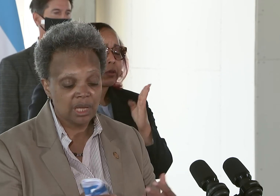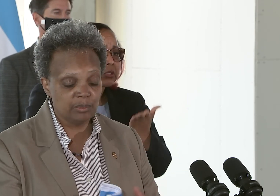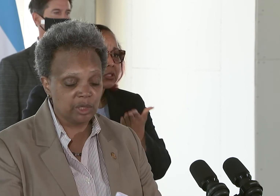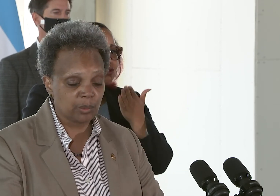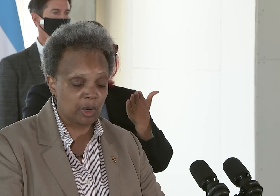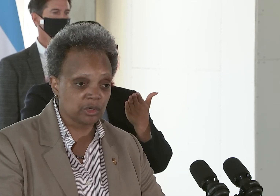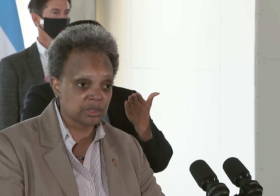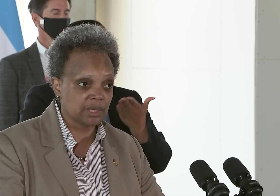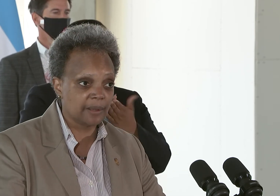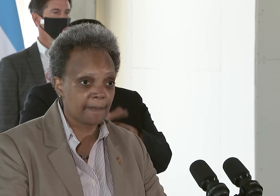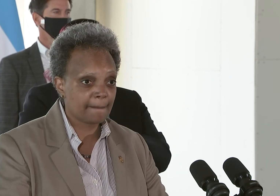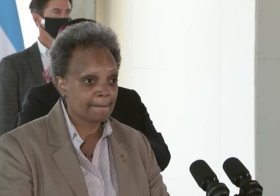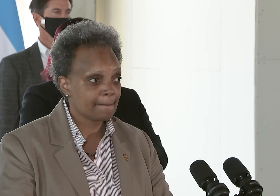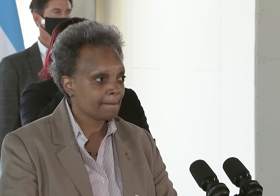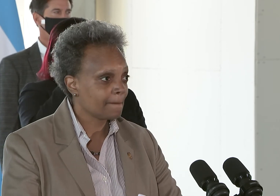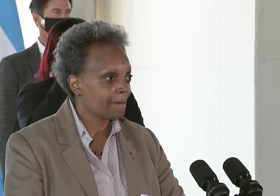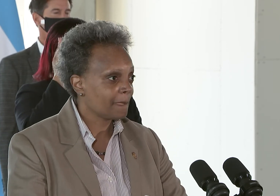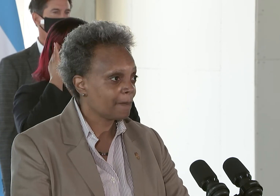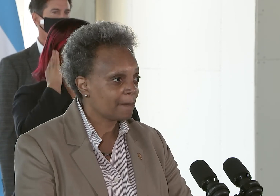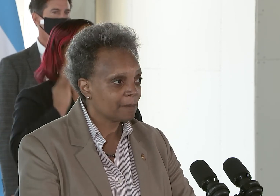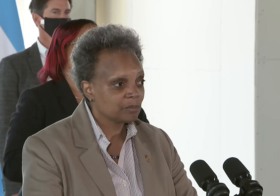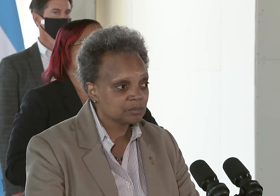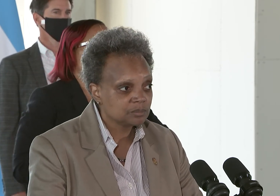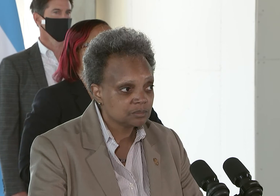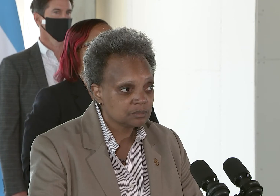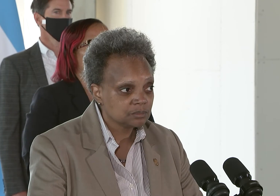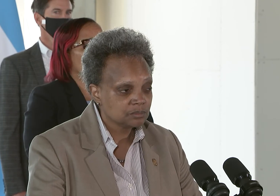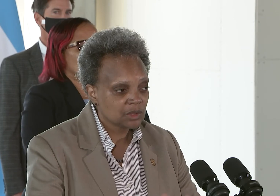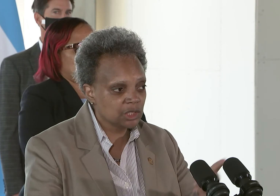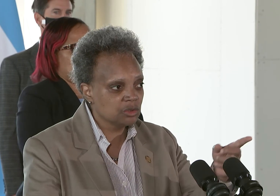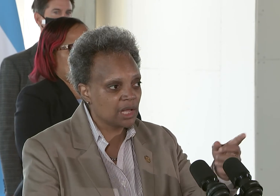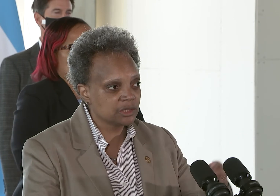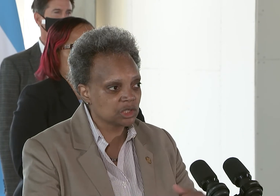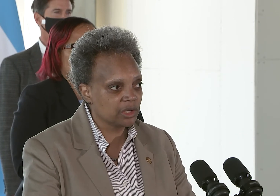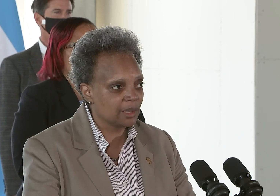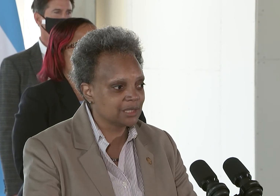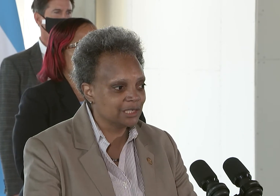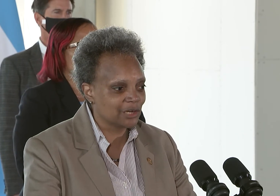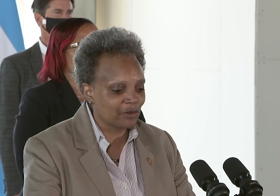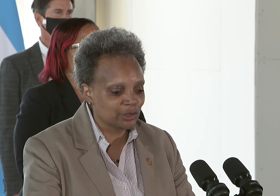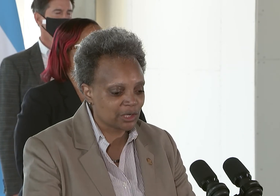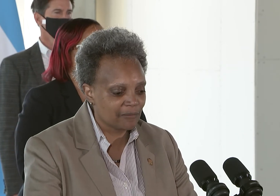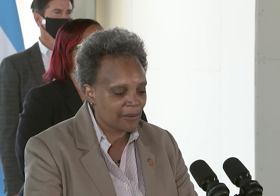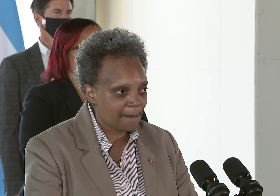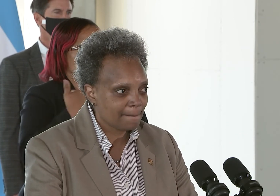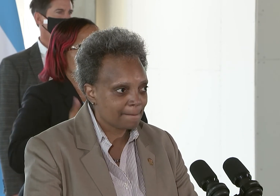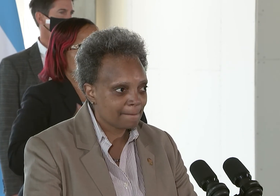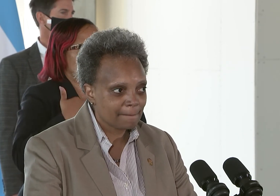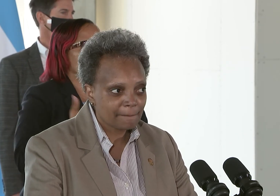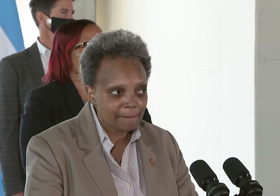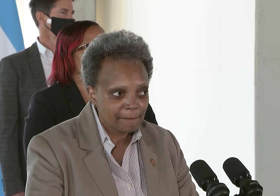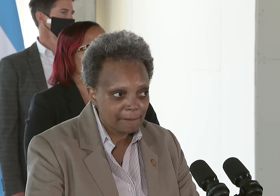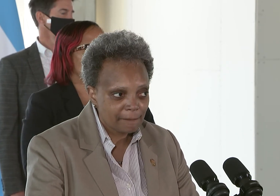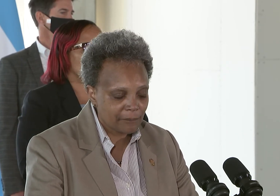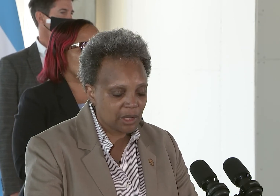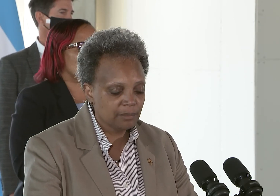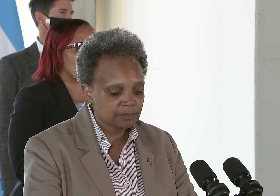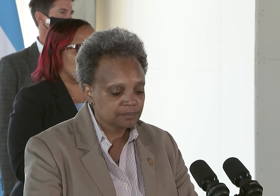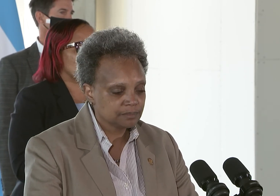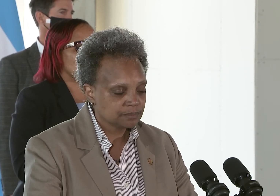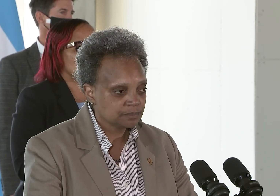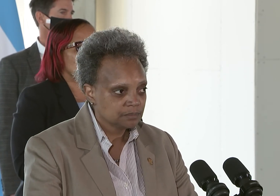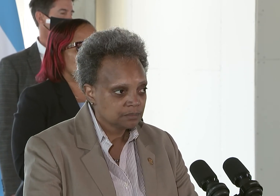suggestions and be their partners in that. Mayor, 66%. Can you, identify yourself? Mauricio Pena with Block Club Chicago.